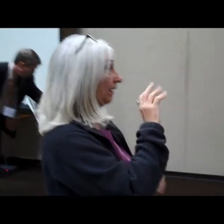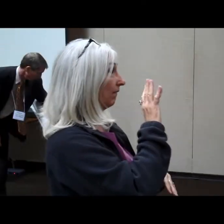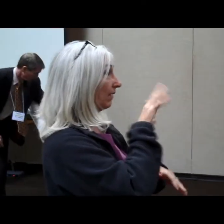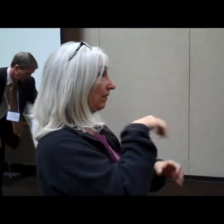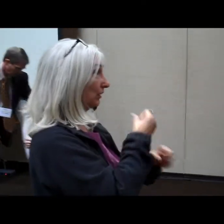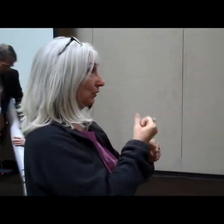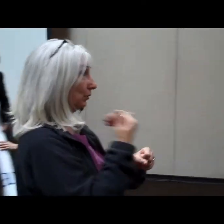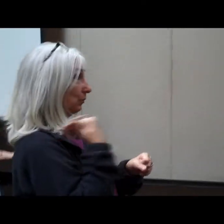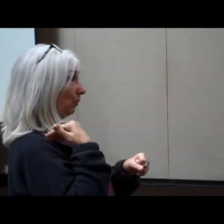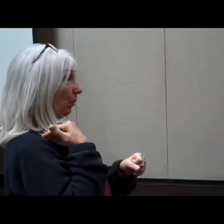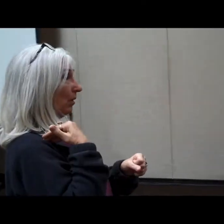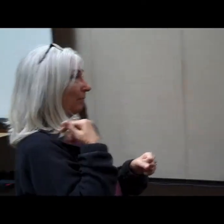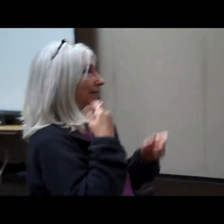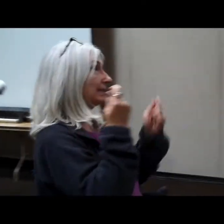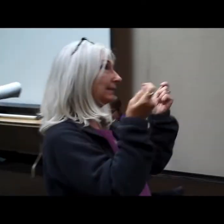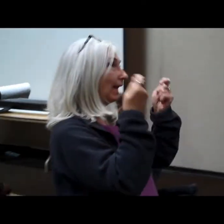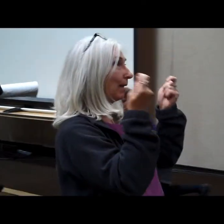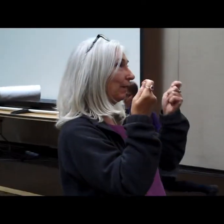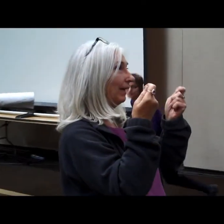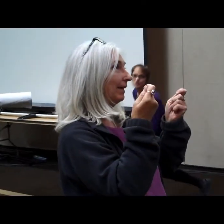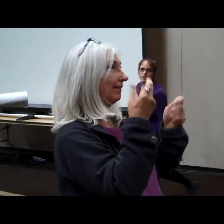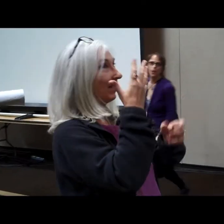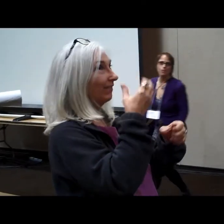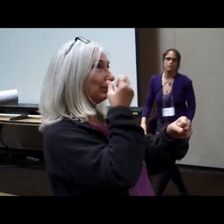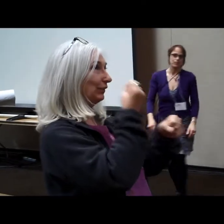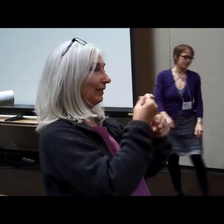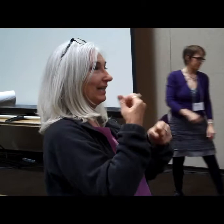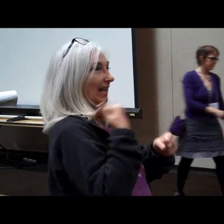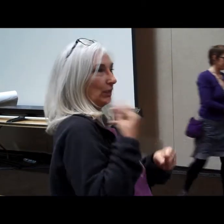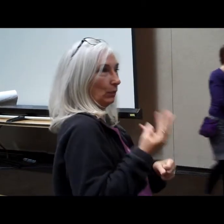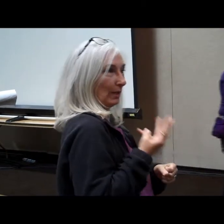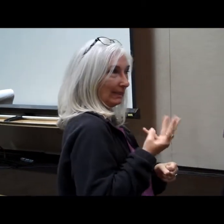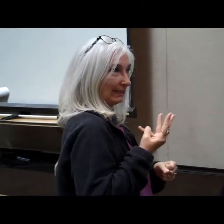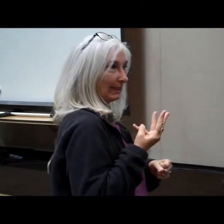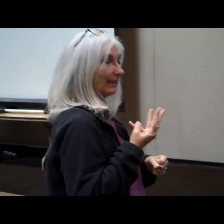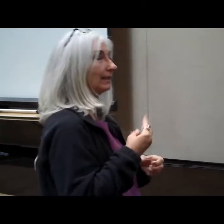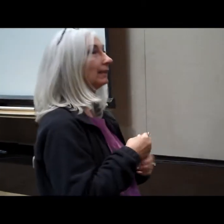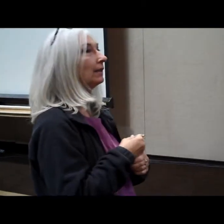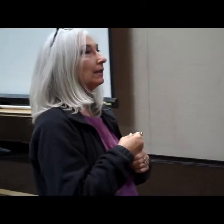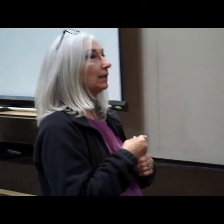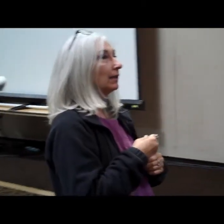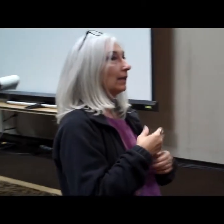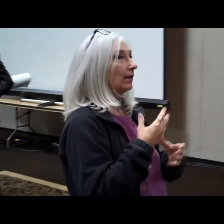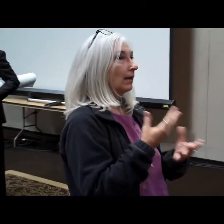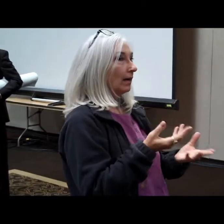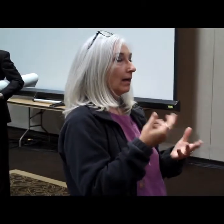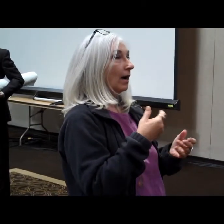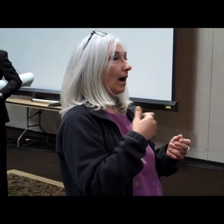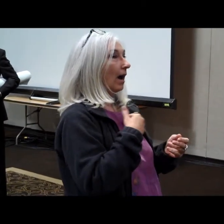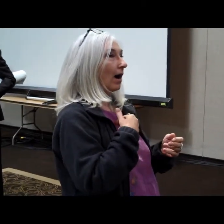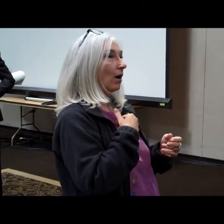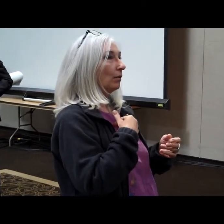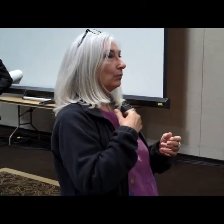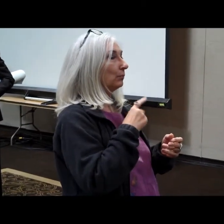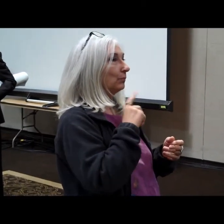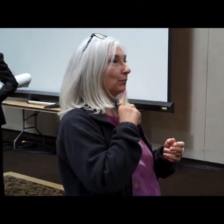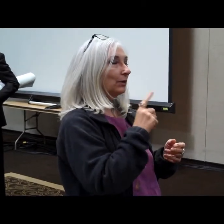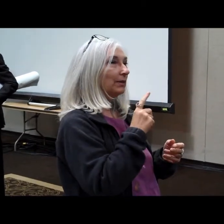I started being a vegan 5 years ago. I celebrated my 5-year anniversary last